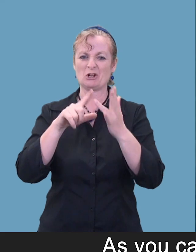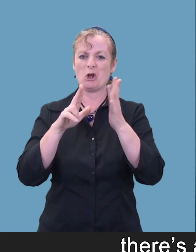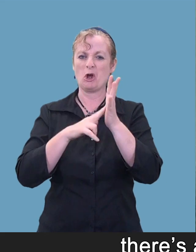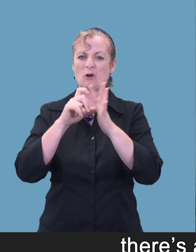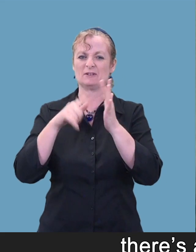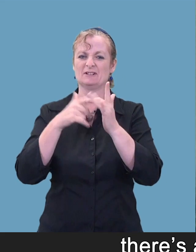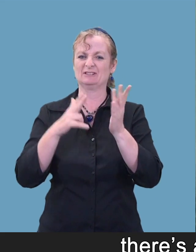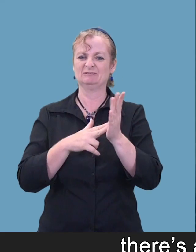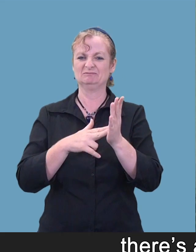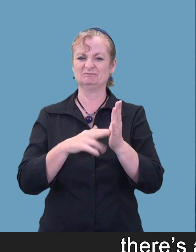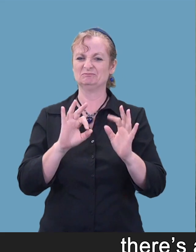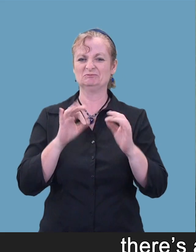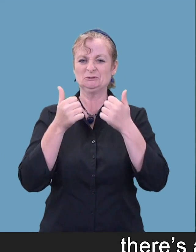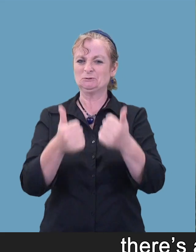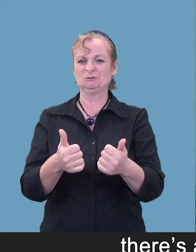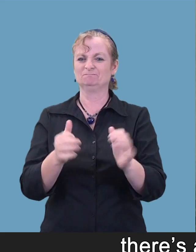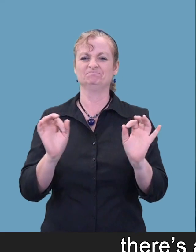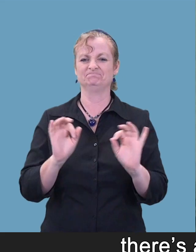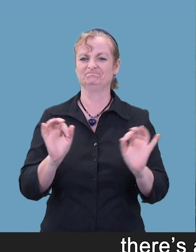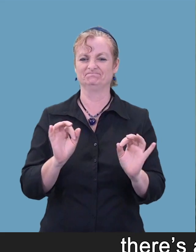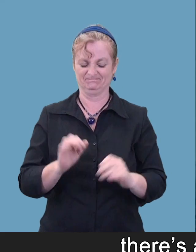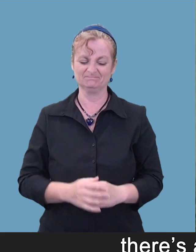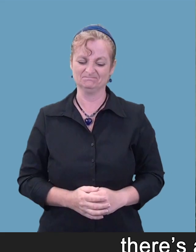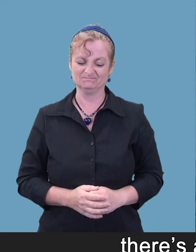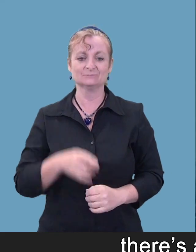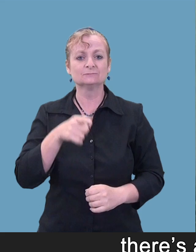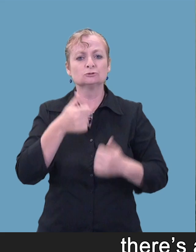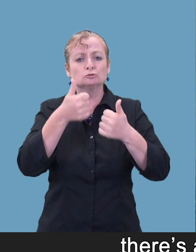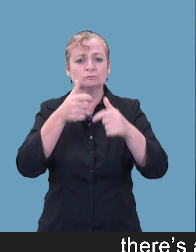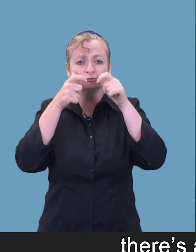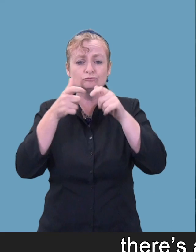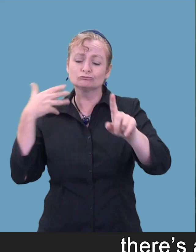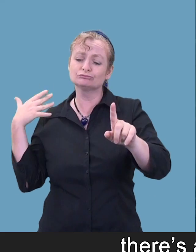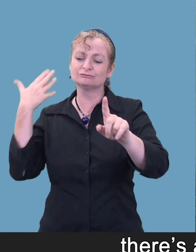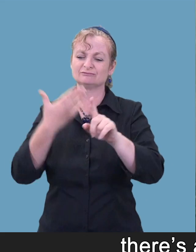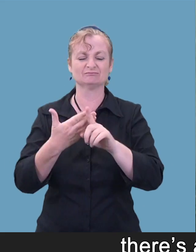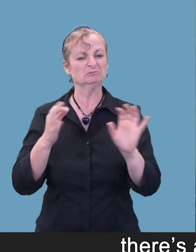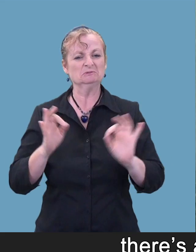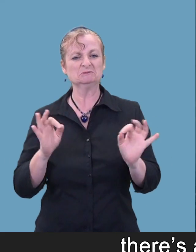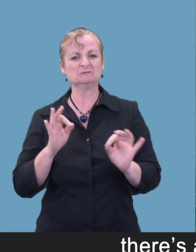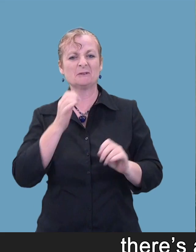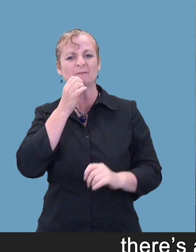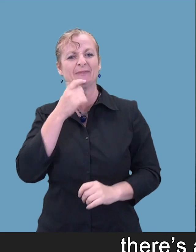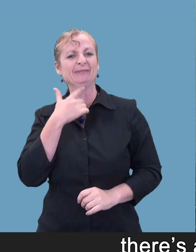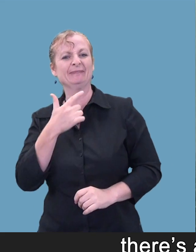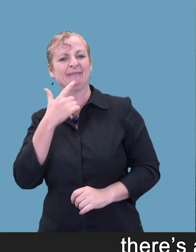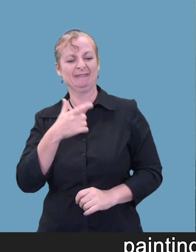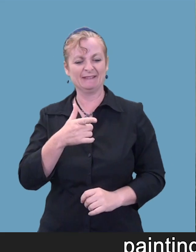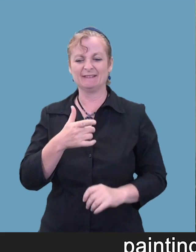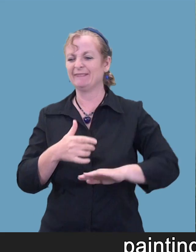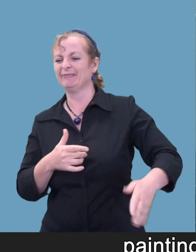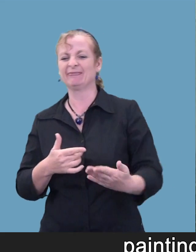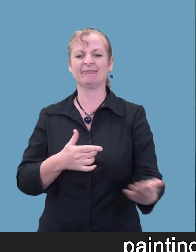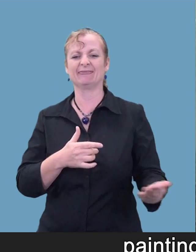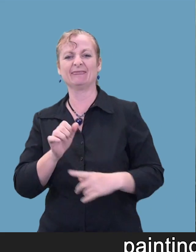painting. There's a lot of sky in it, a lot of blue, and the discoloured varnish was making the painting look